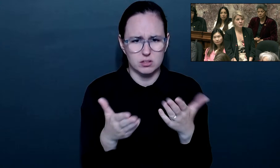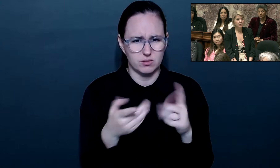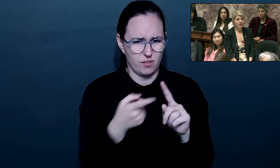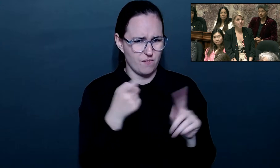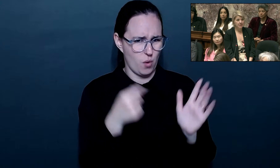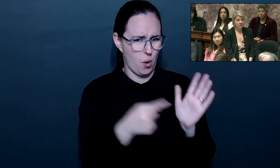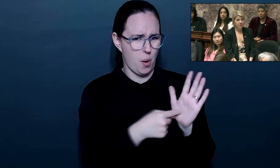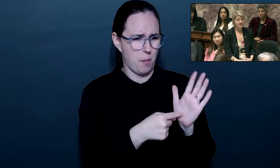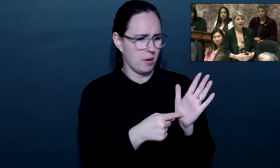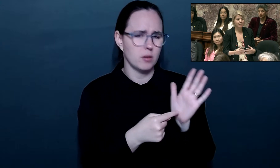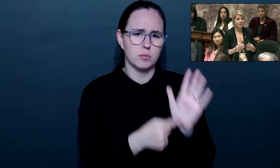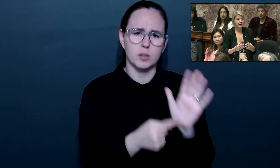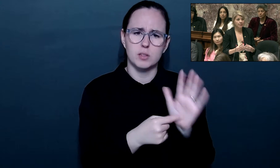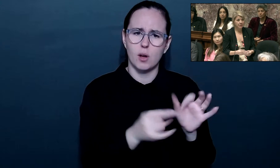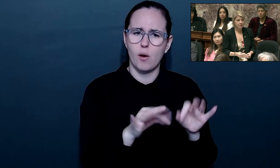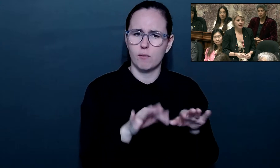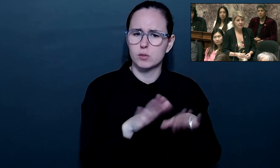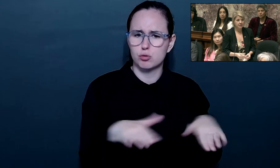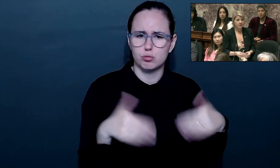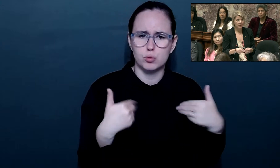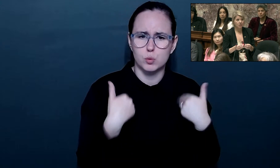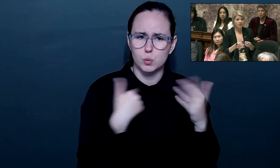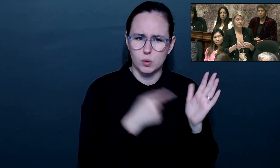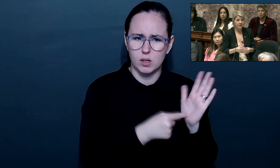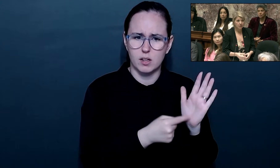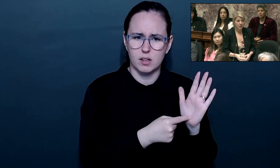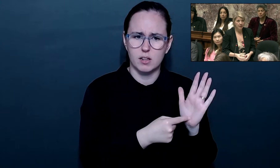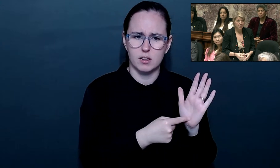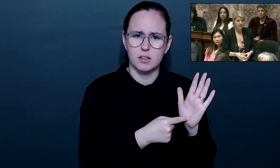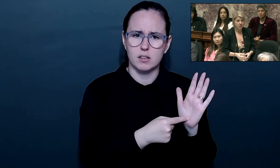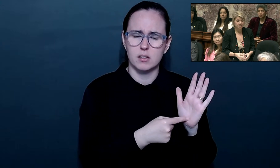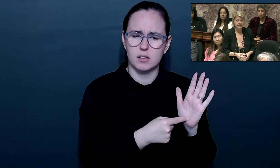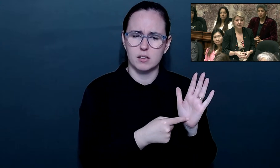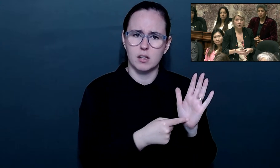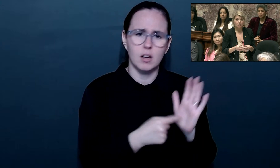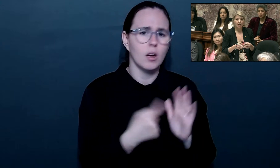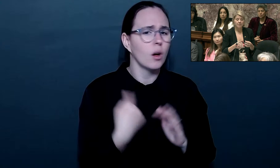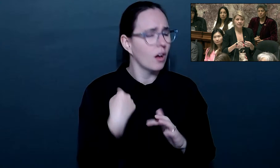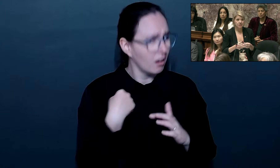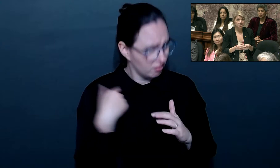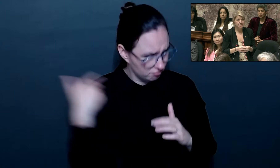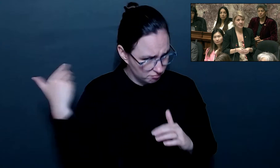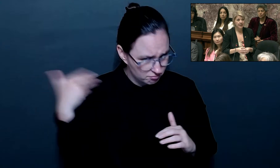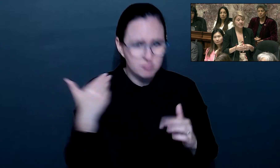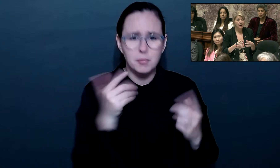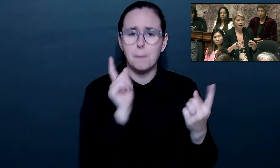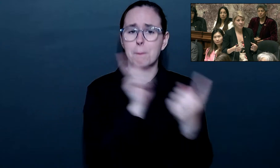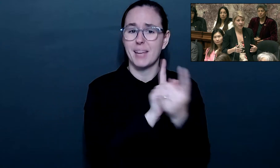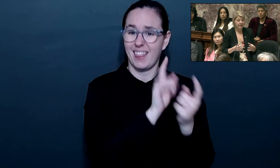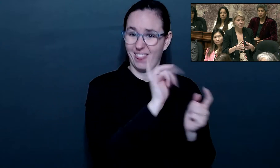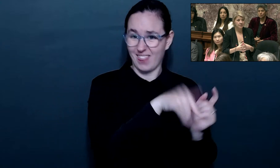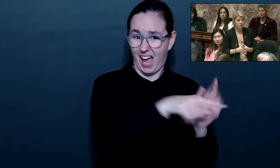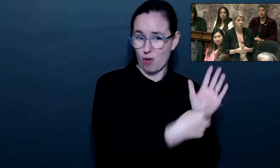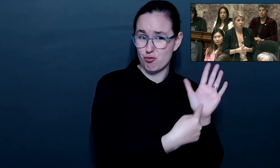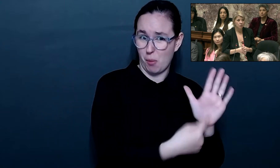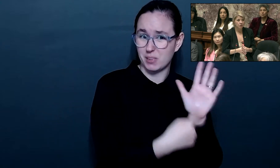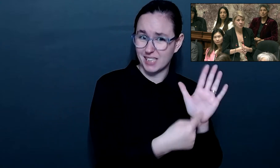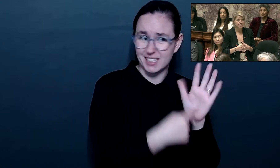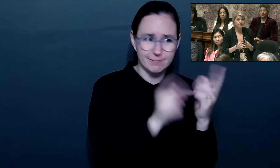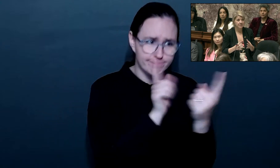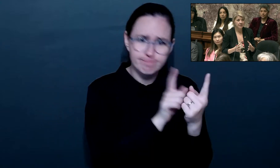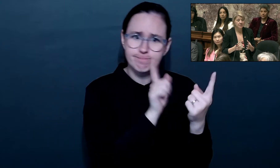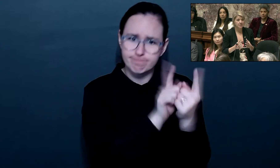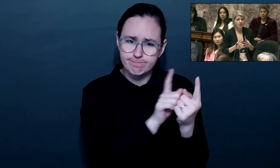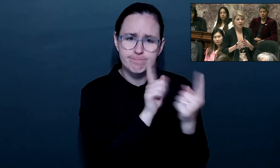of those recommendations have been implemented. They are immediate recommendations, recommendations like timelines that social